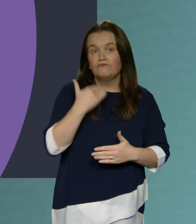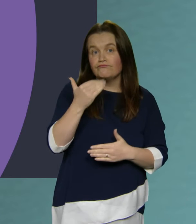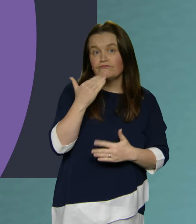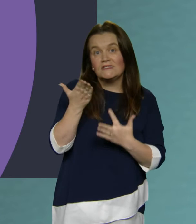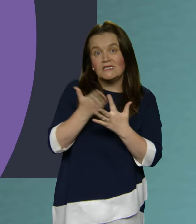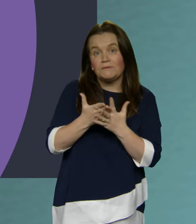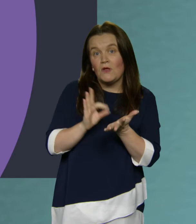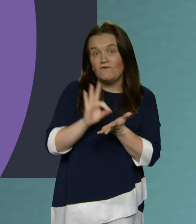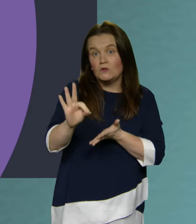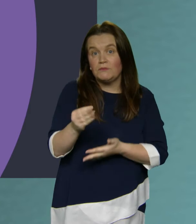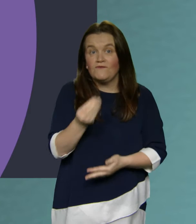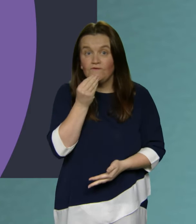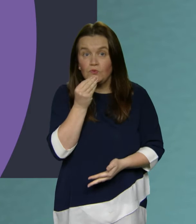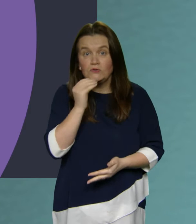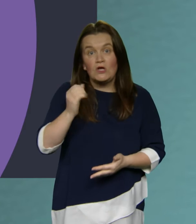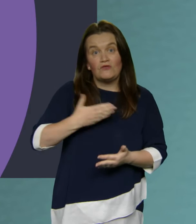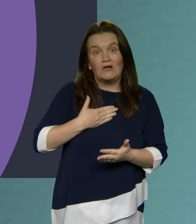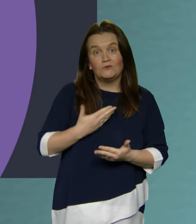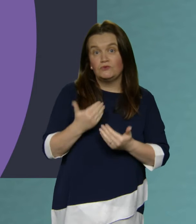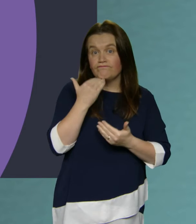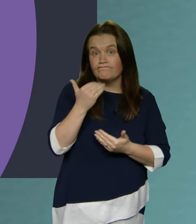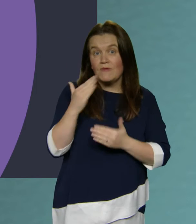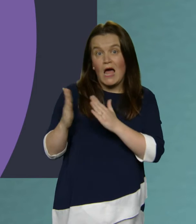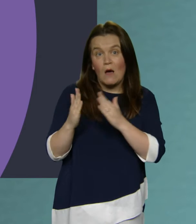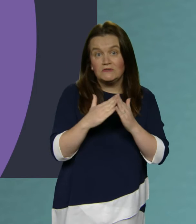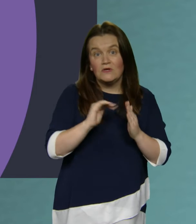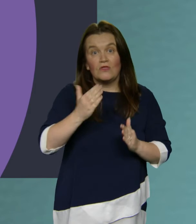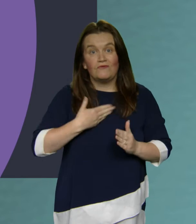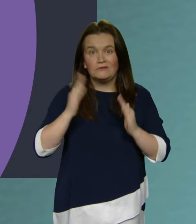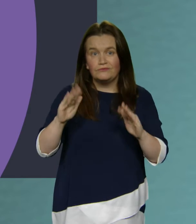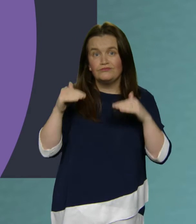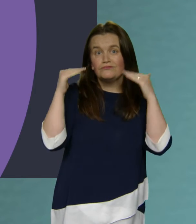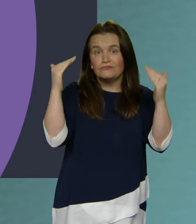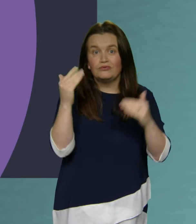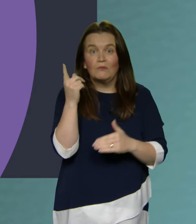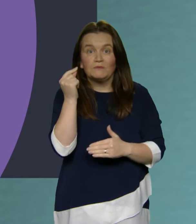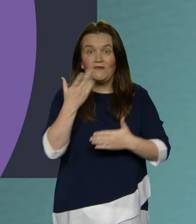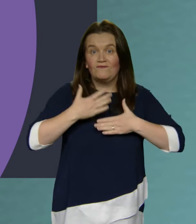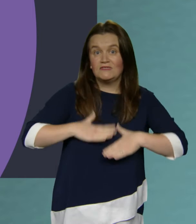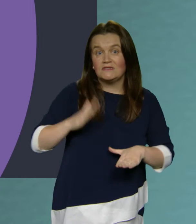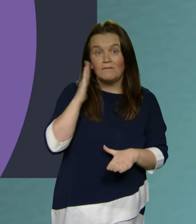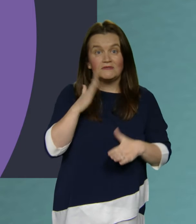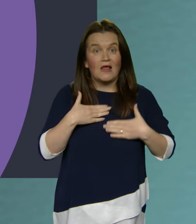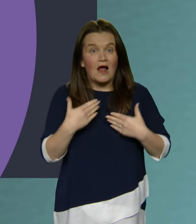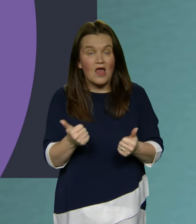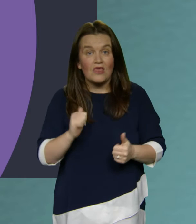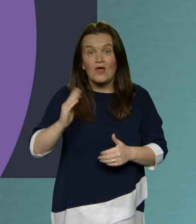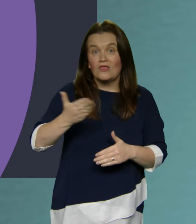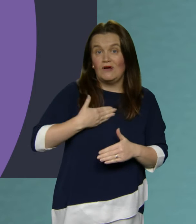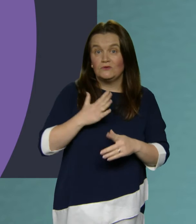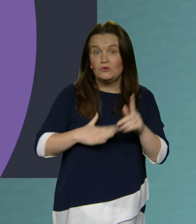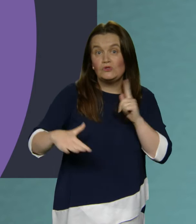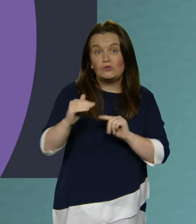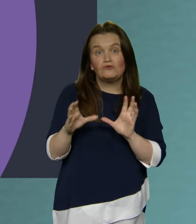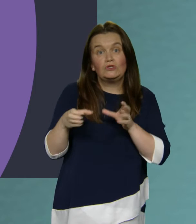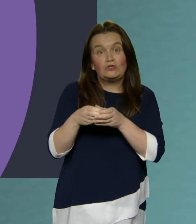to the highest level possible of physical and mental health, the right to a social security safety net, the right to take part in cultural